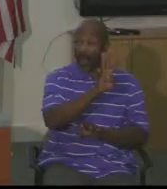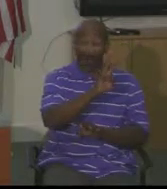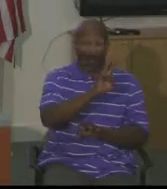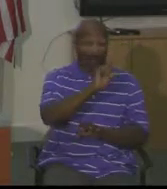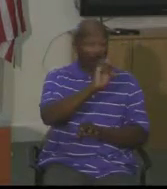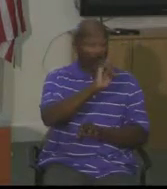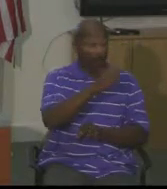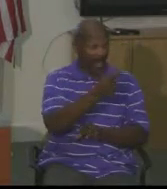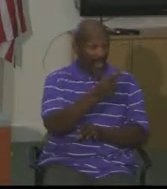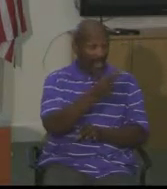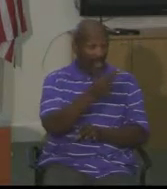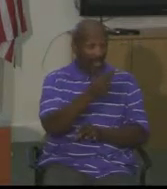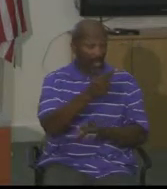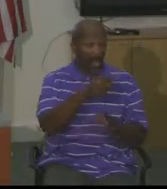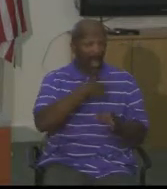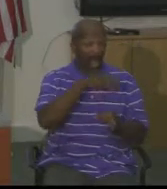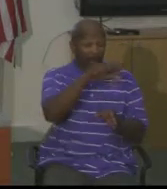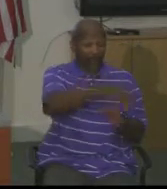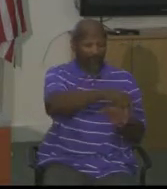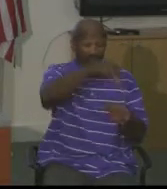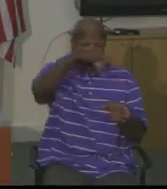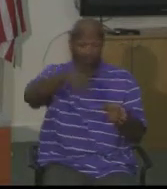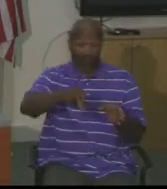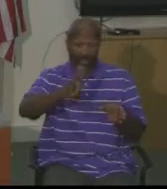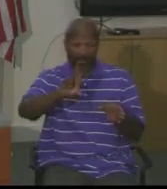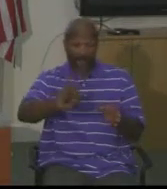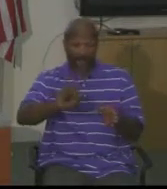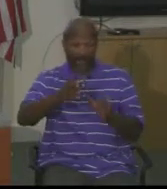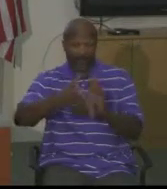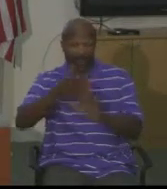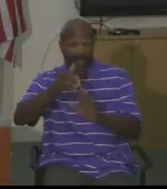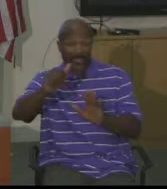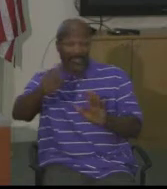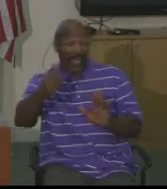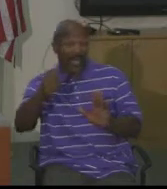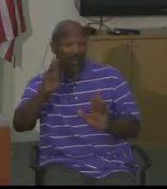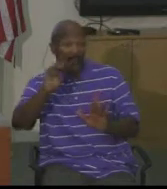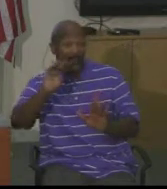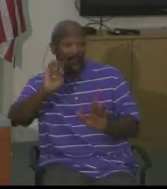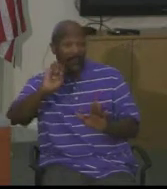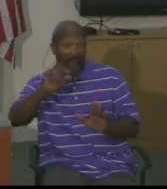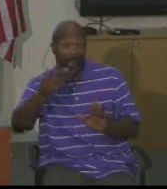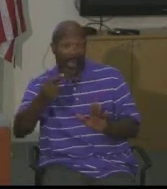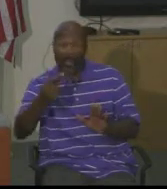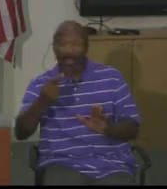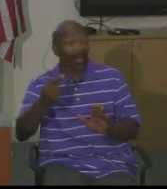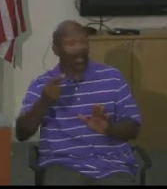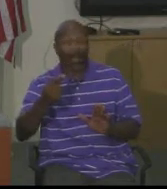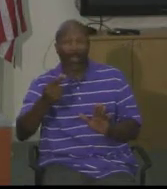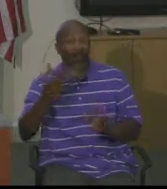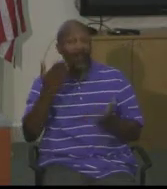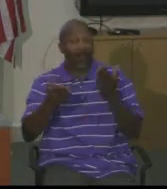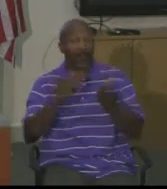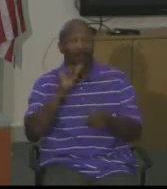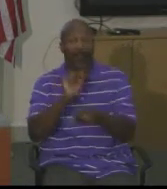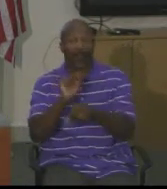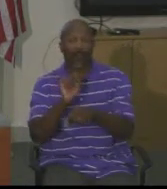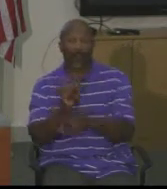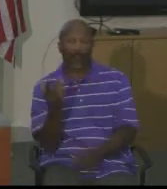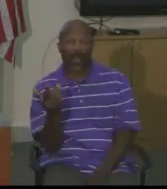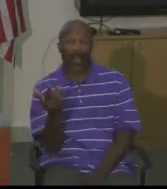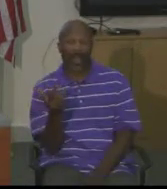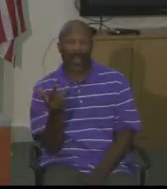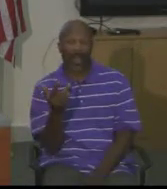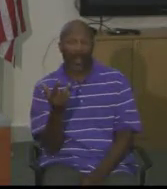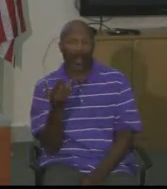stuck in a system where the bus operated at 10 megahertz, it may or may not work because I